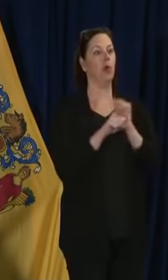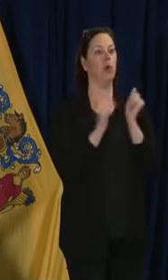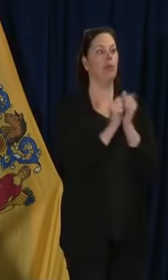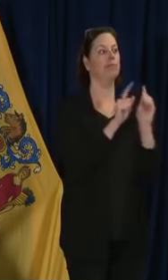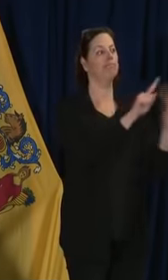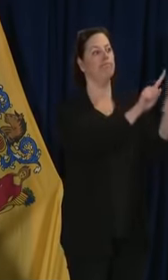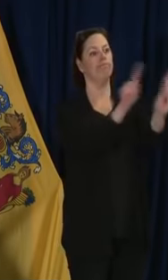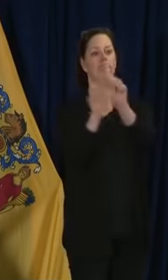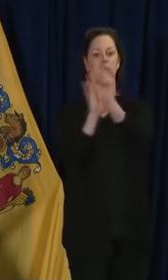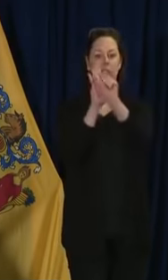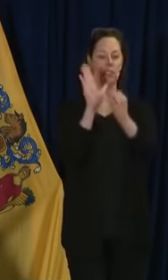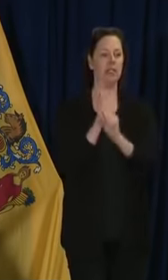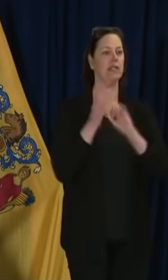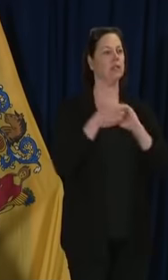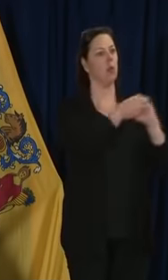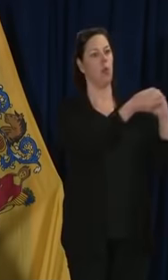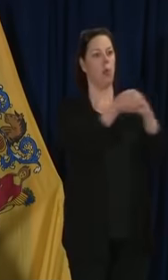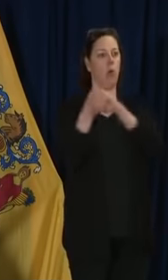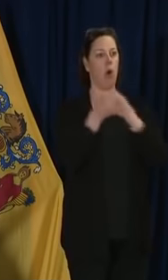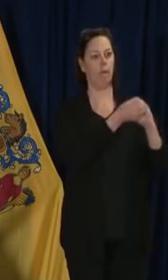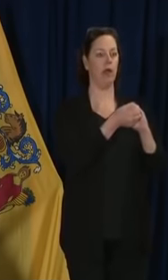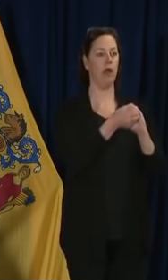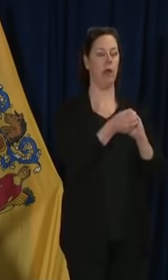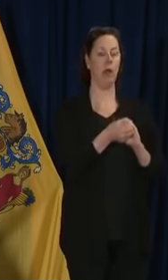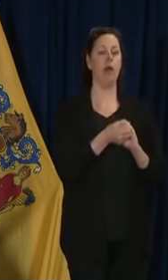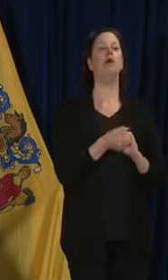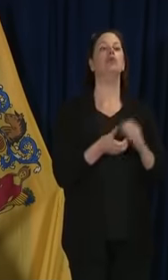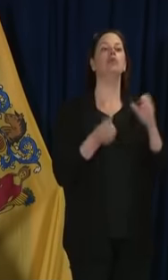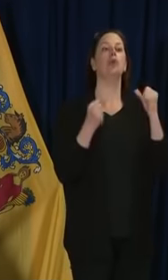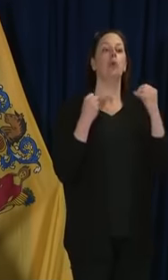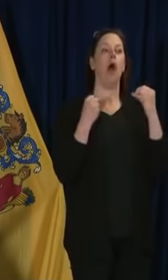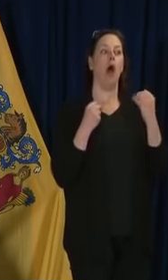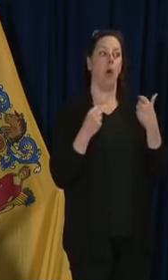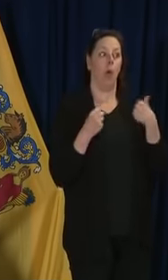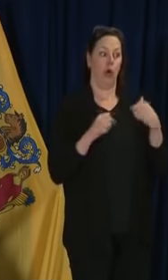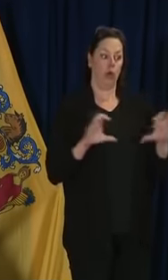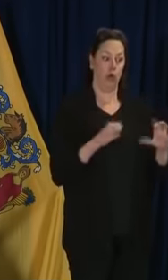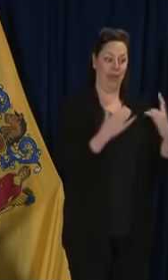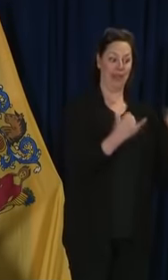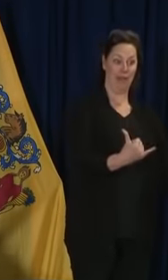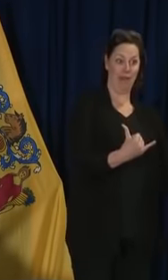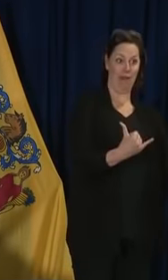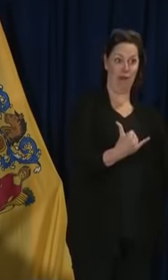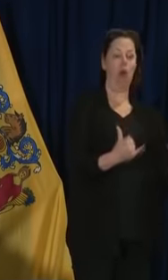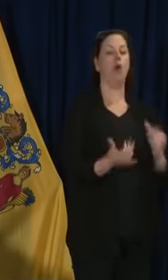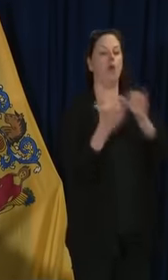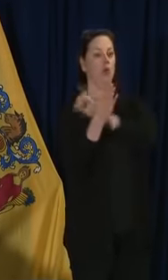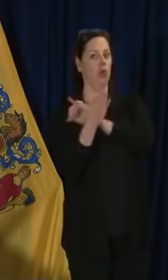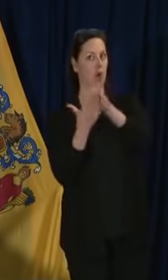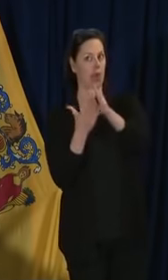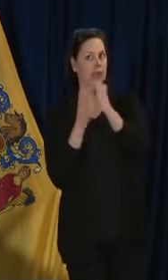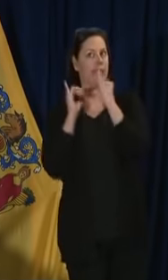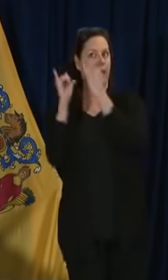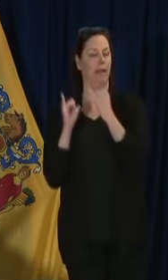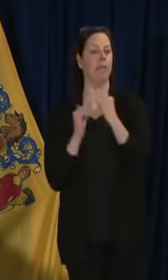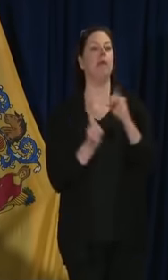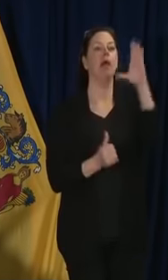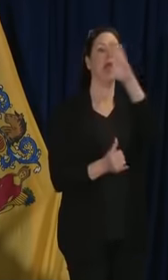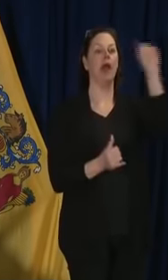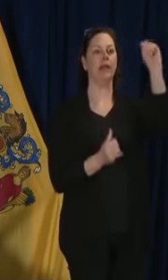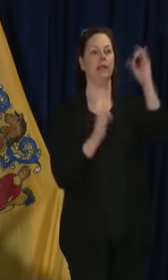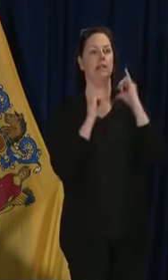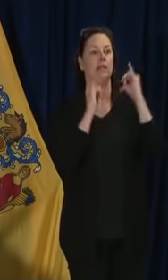decisively. The actions I am taking are mirrored in many respects across our 3 states. And if, in